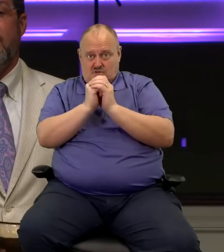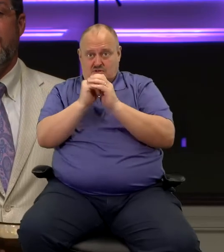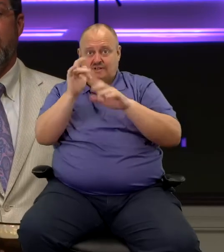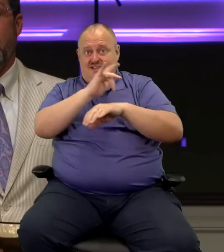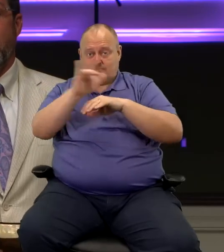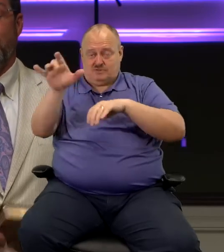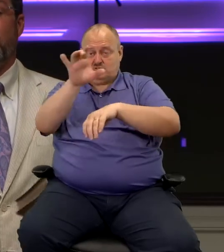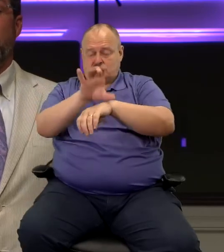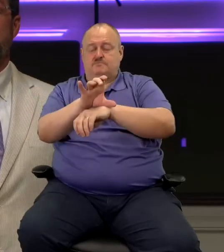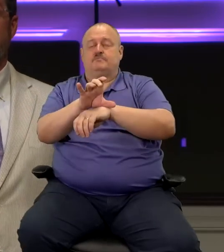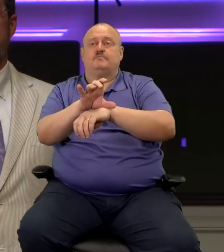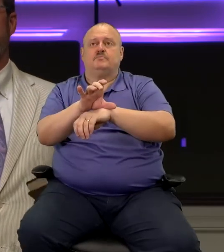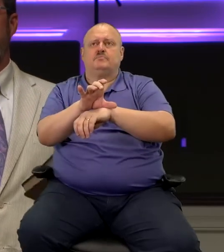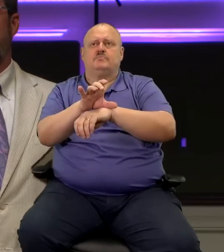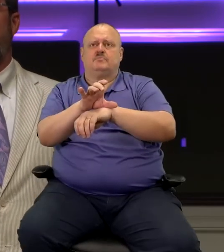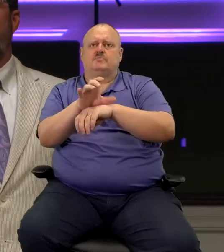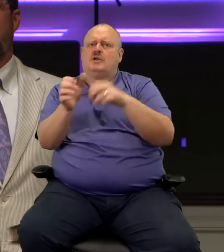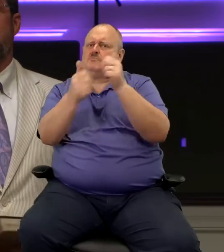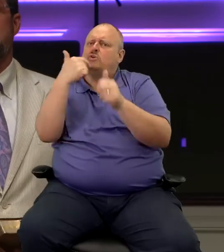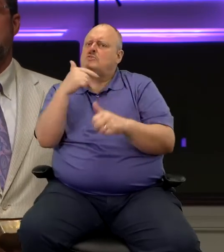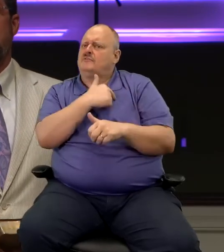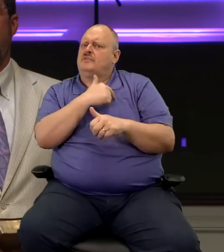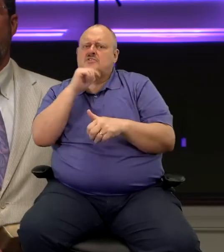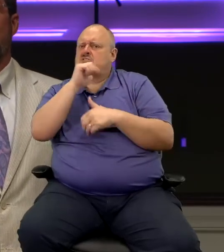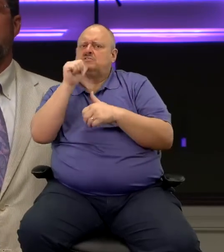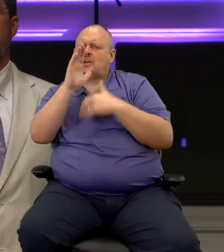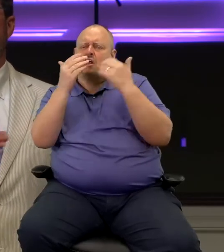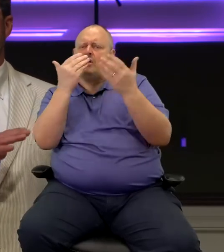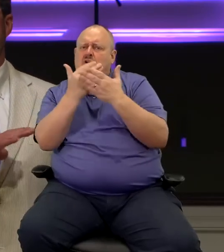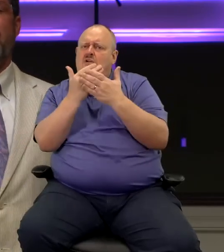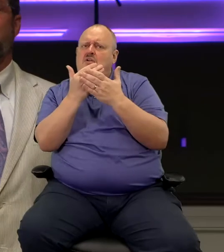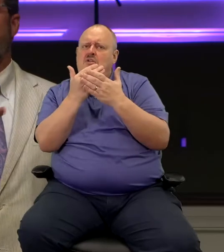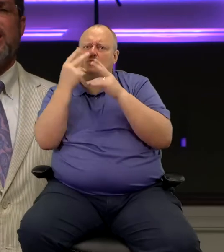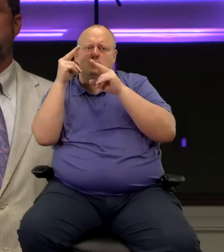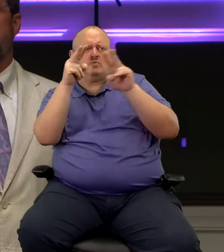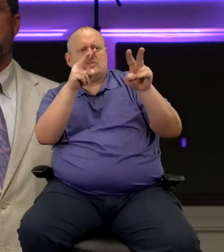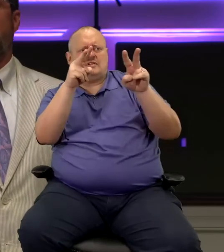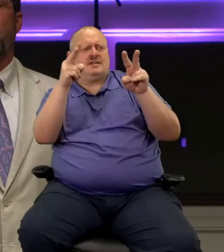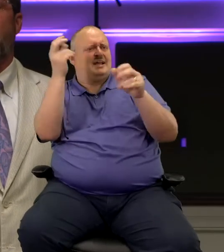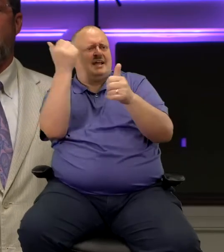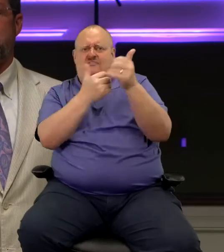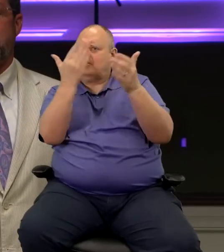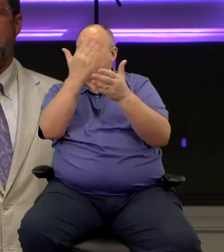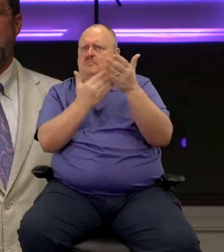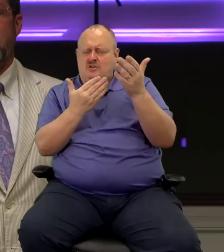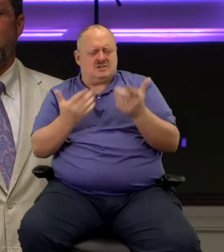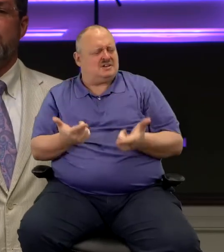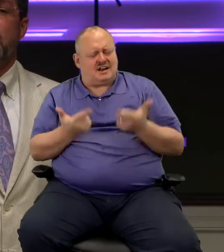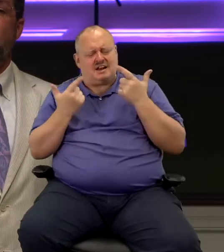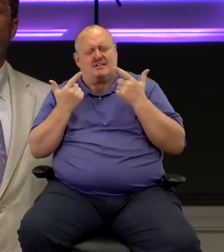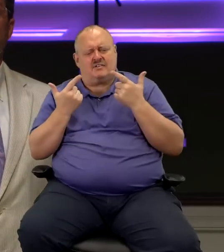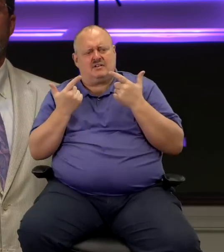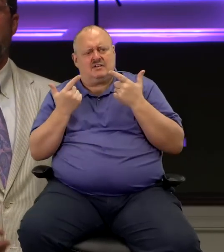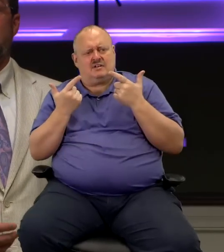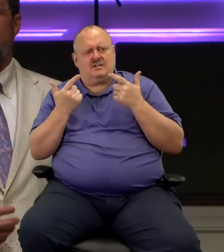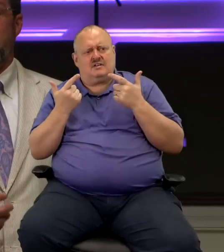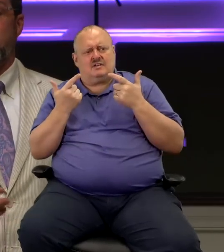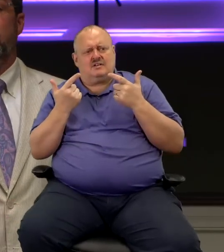sanctuary. And for most of us, if not all of us, we're looking at almost every aspect of our lives. And we're